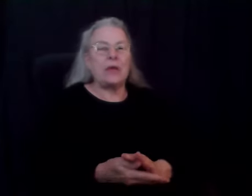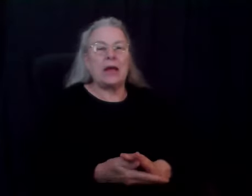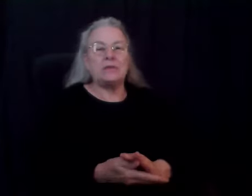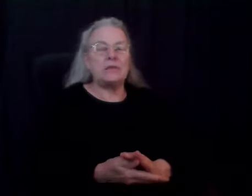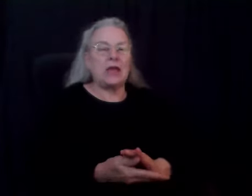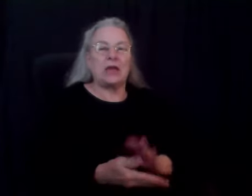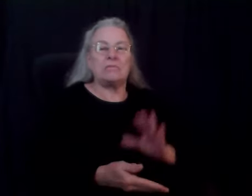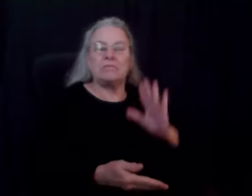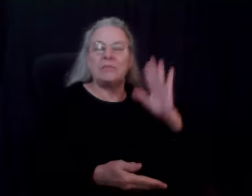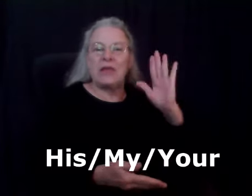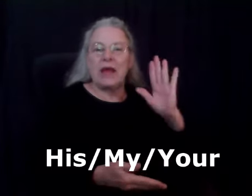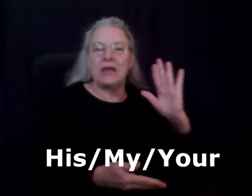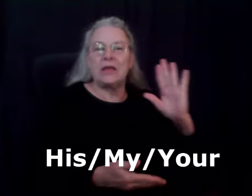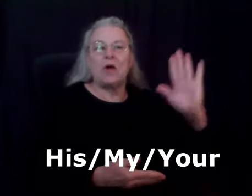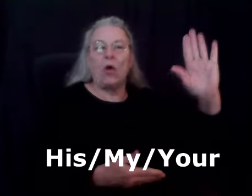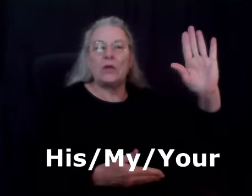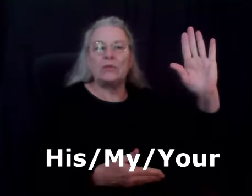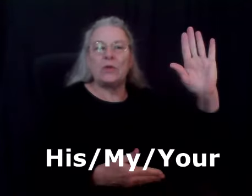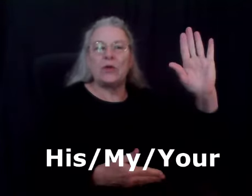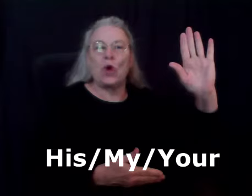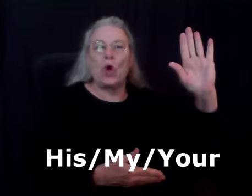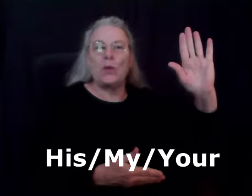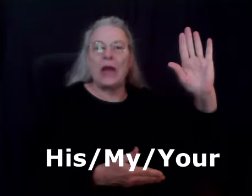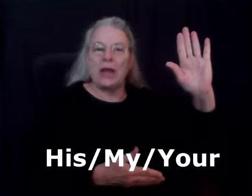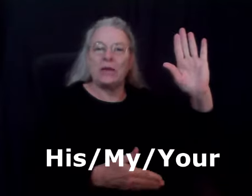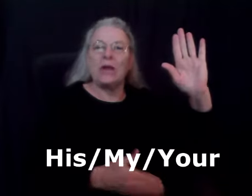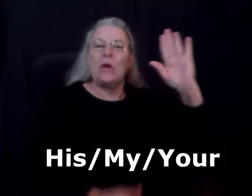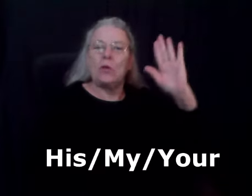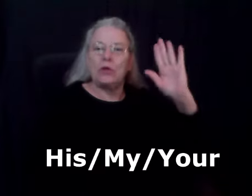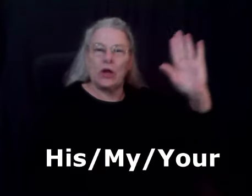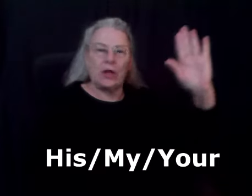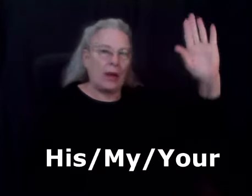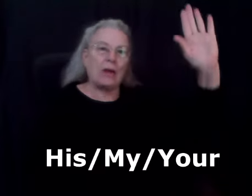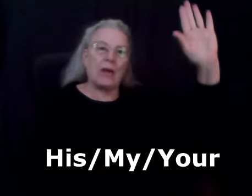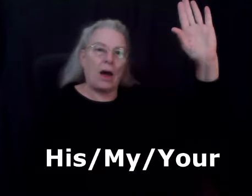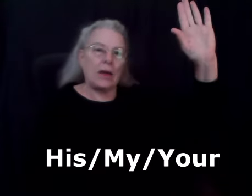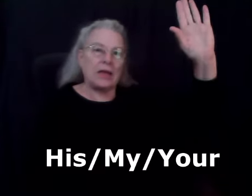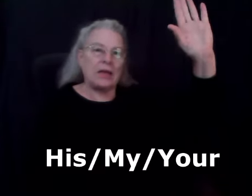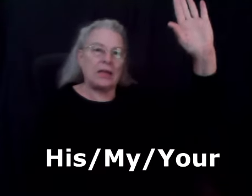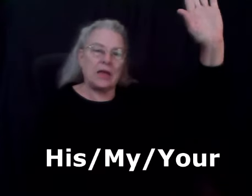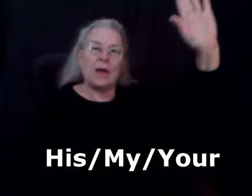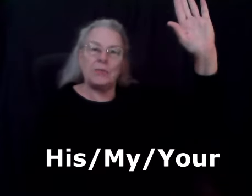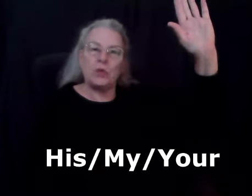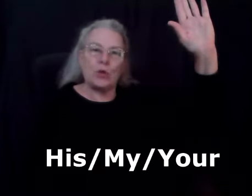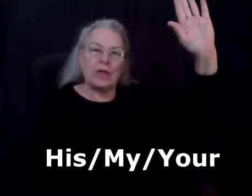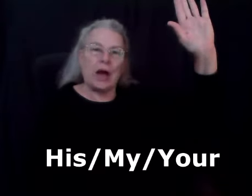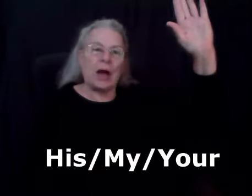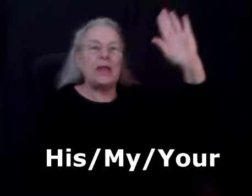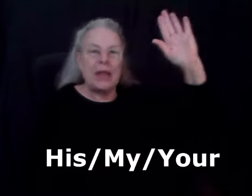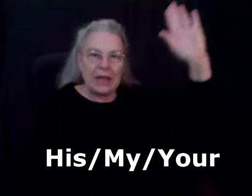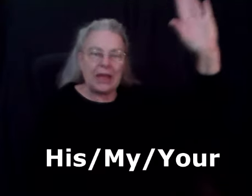pronouns, and that is always with an open hand. When you're talking about God, it is up toward God,